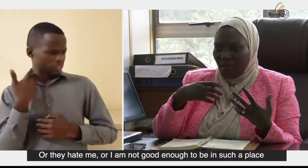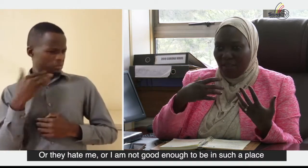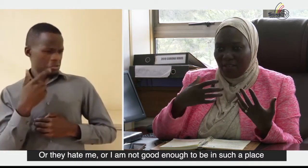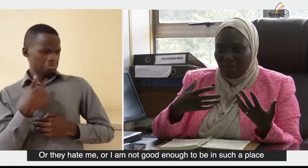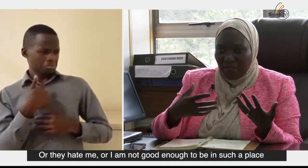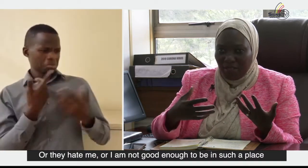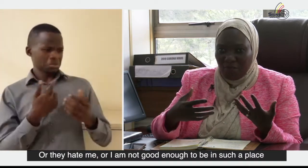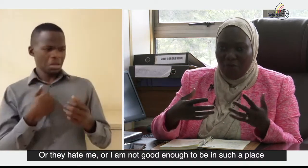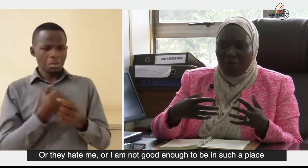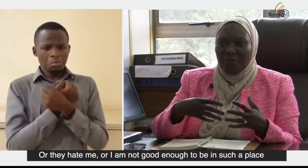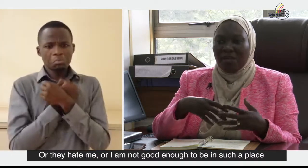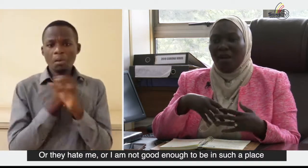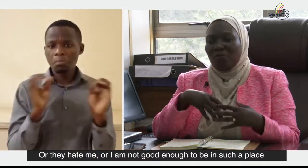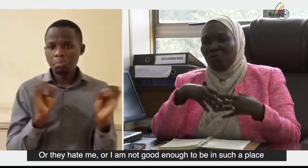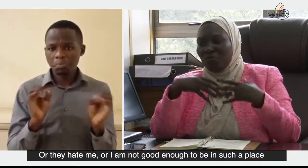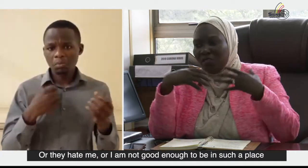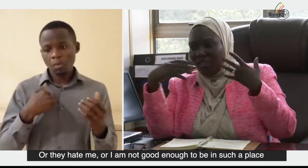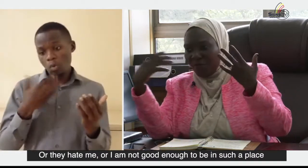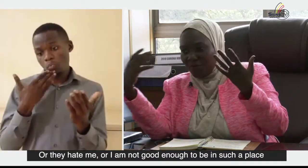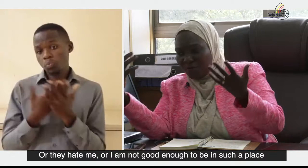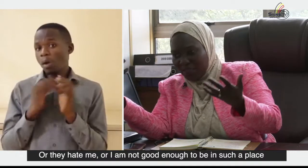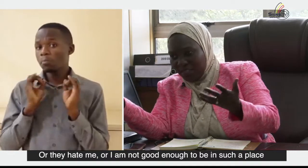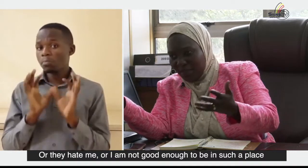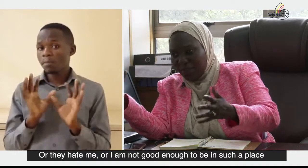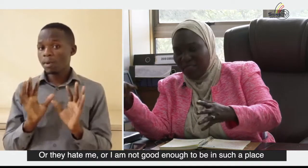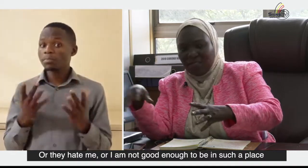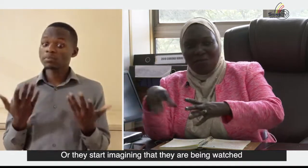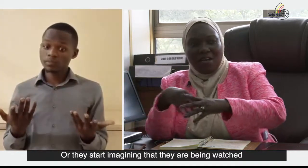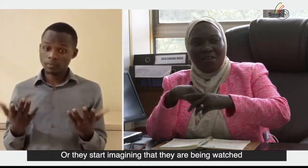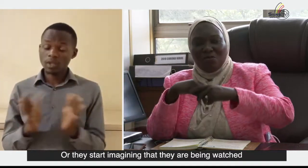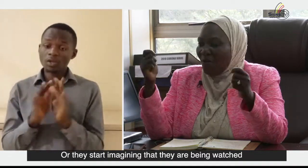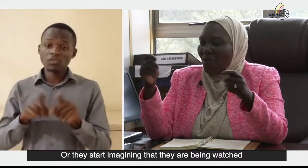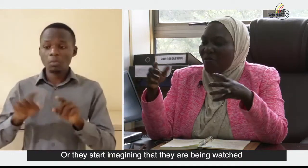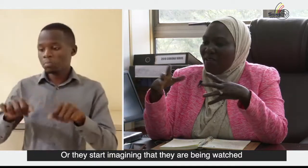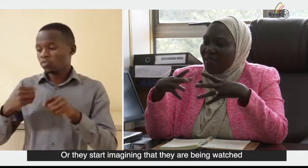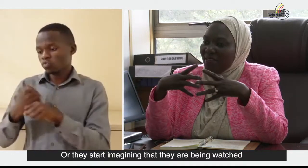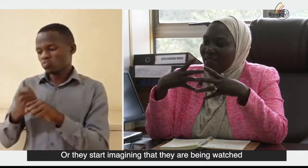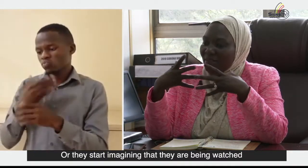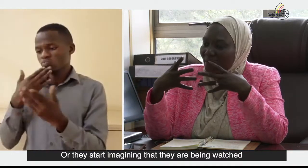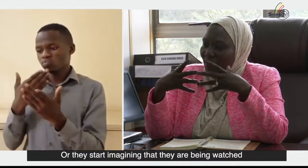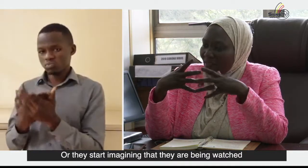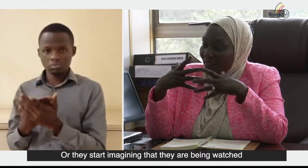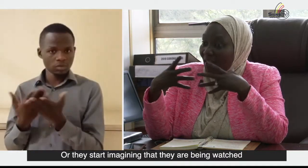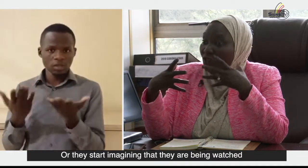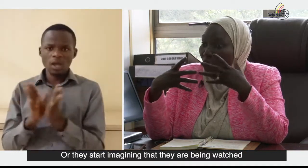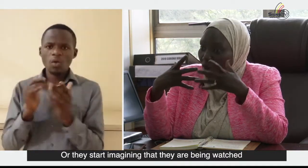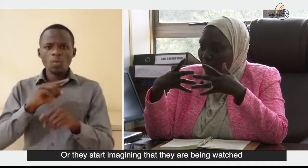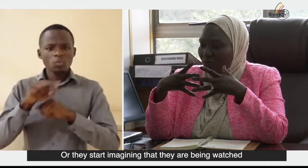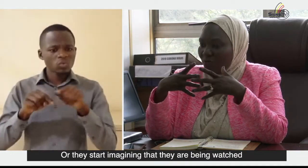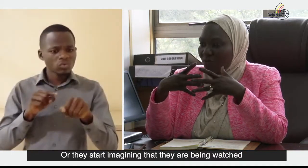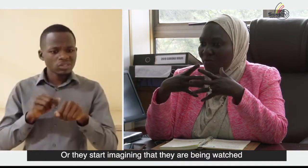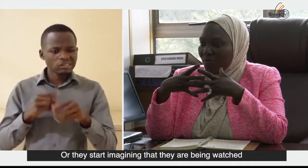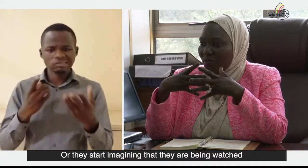hate me, or I'm not good enough to be in such a place, or I cannot, or they start imagining that they are